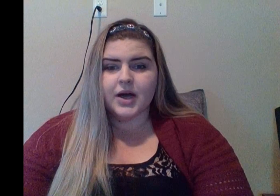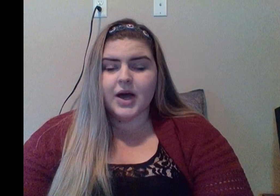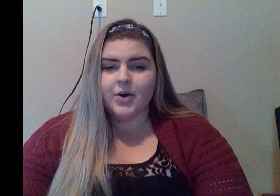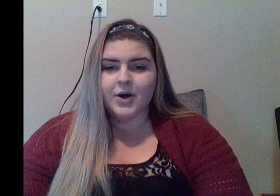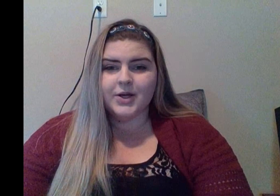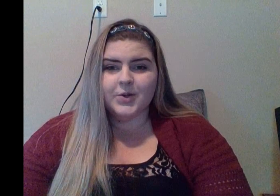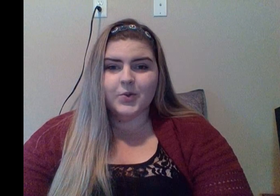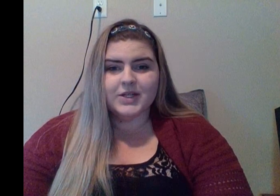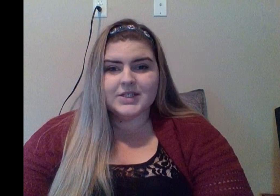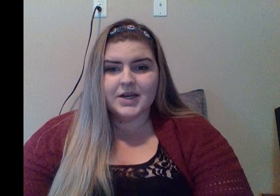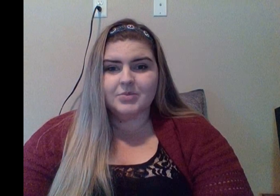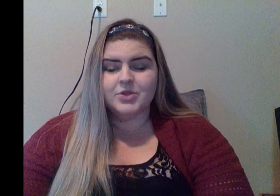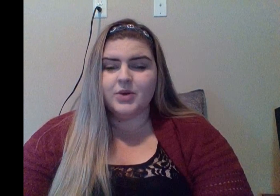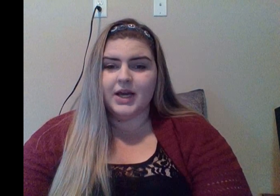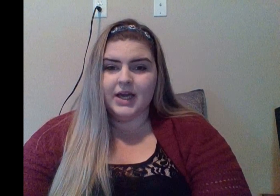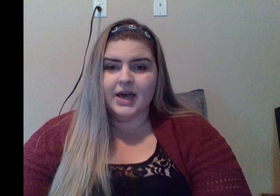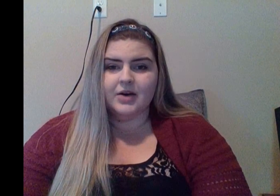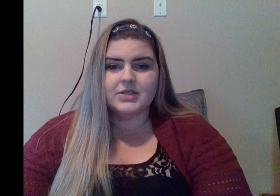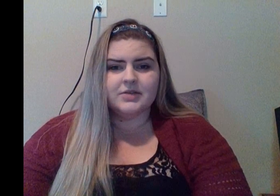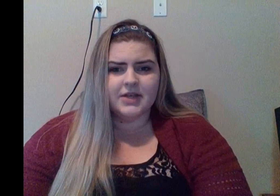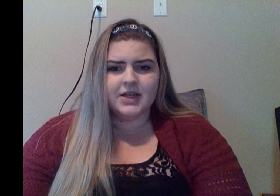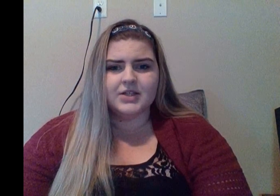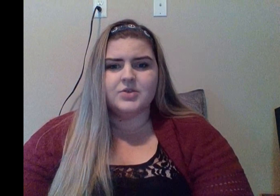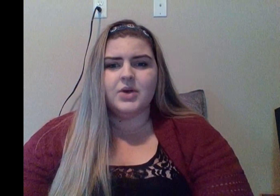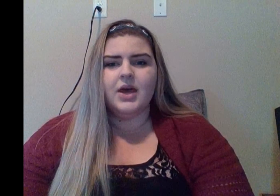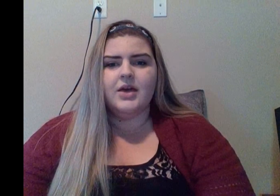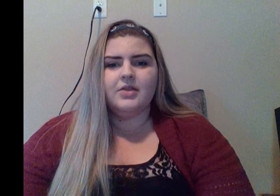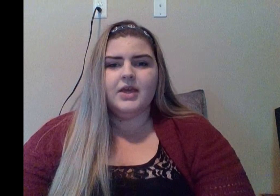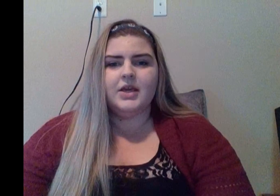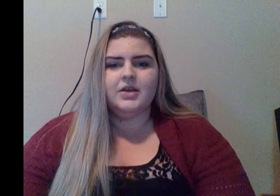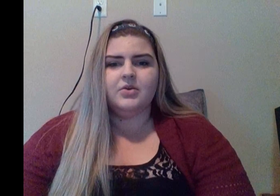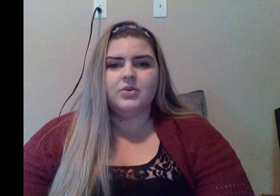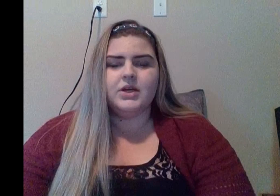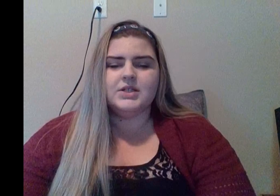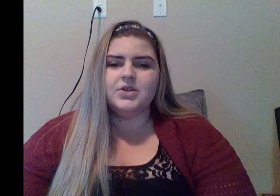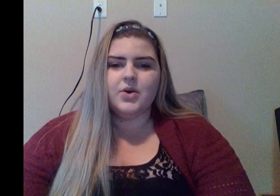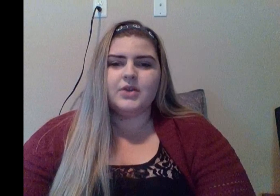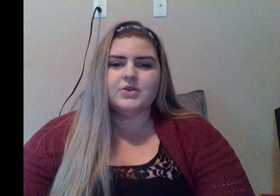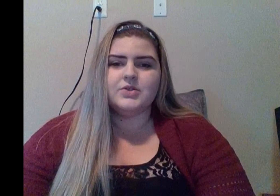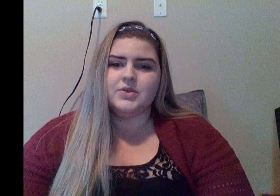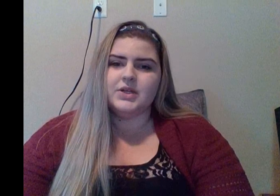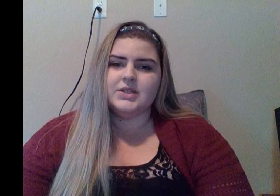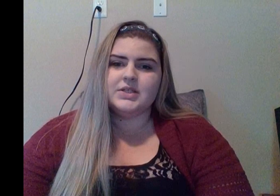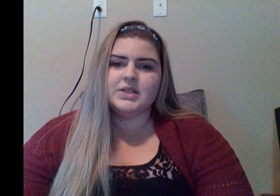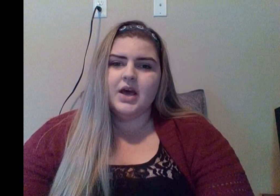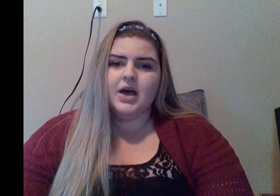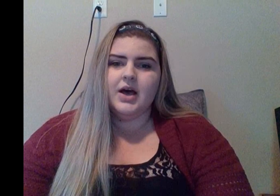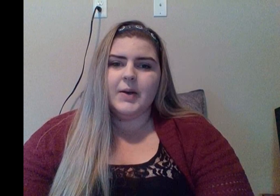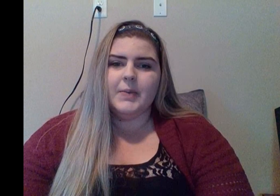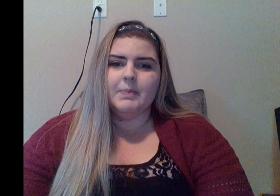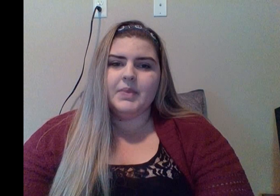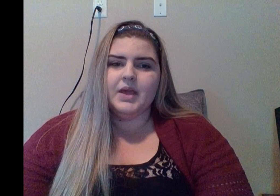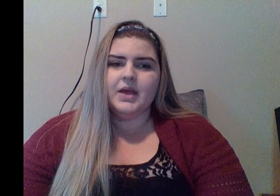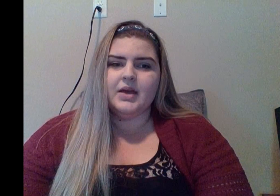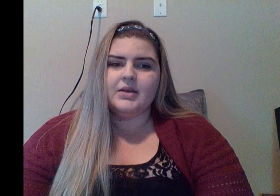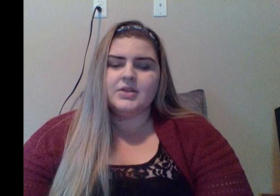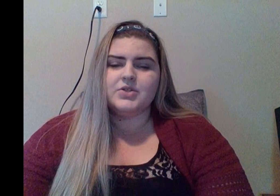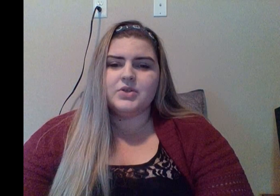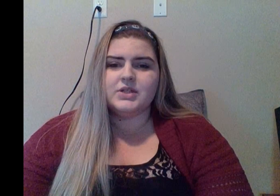how are you, what's up, do you want to hang out, stuff like that, so they can get to know other students. And the students